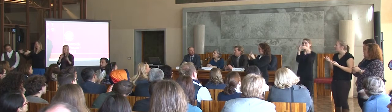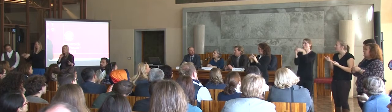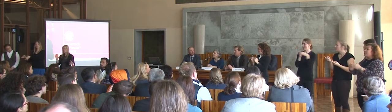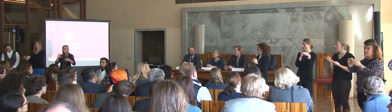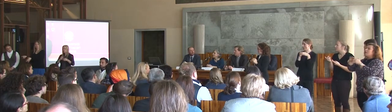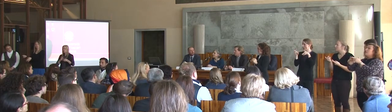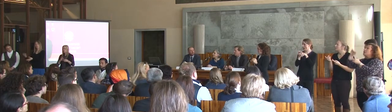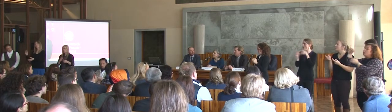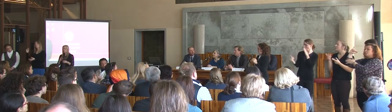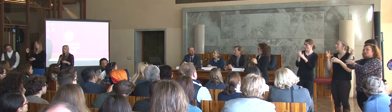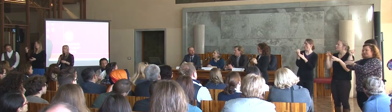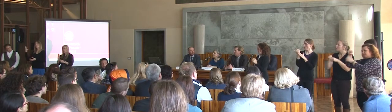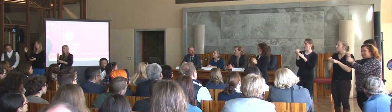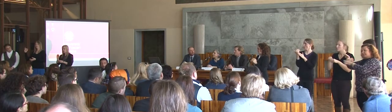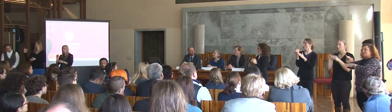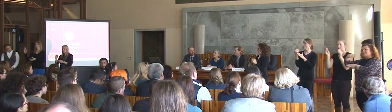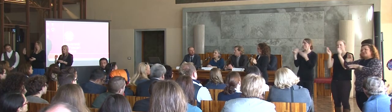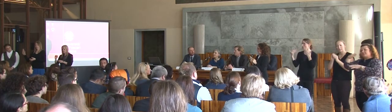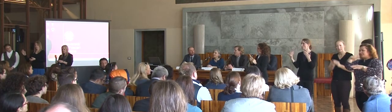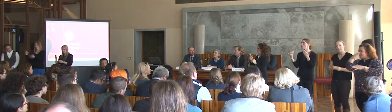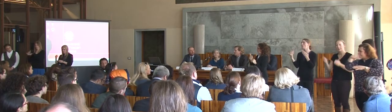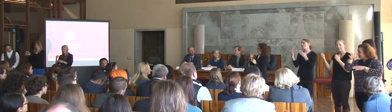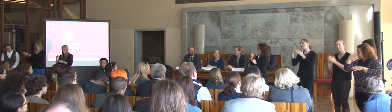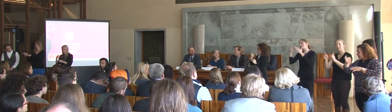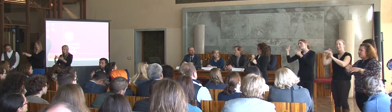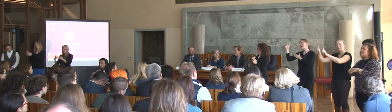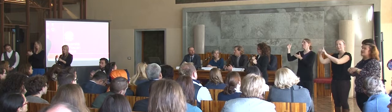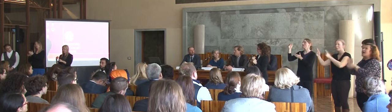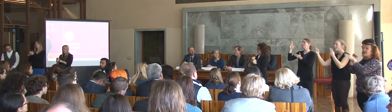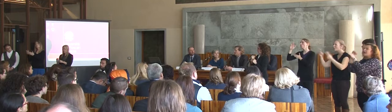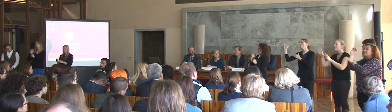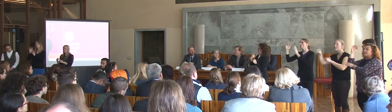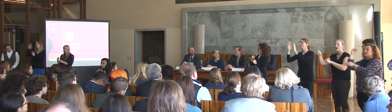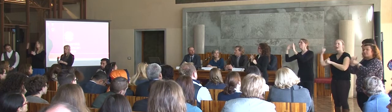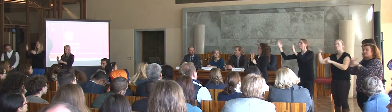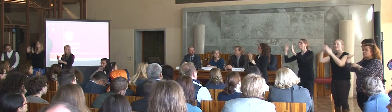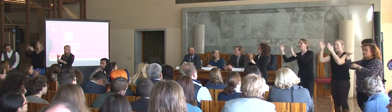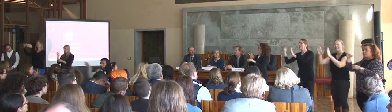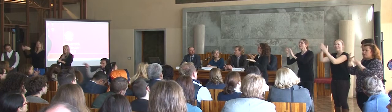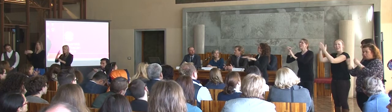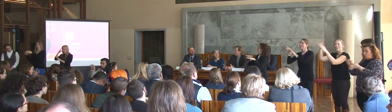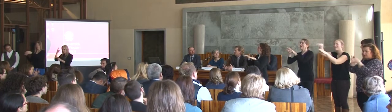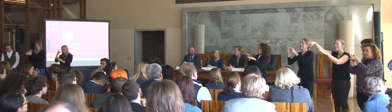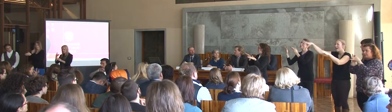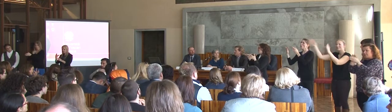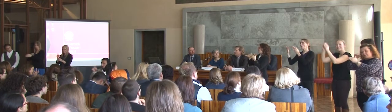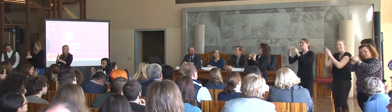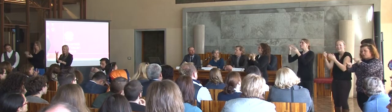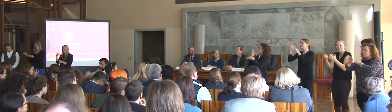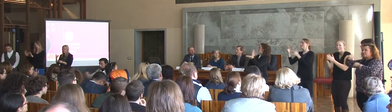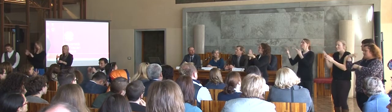Dewey system that's in most university libraries around the world. So it's kind of familiar category